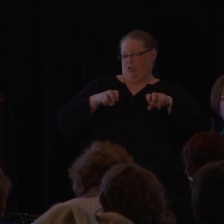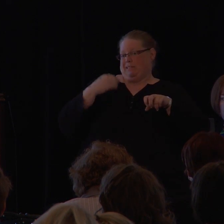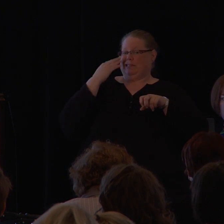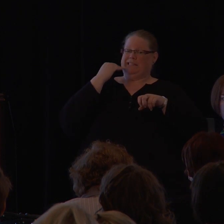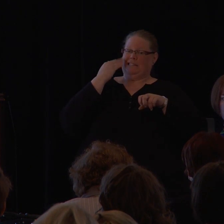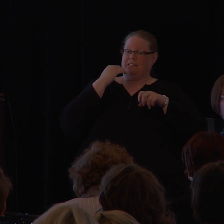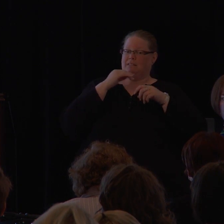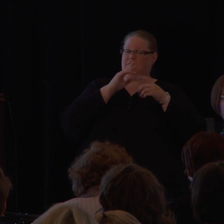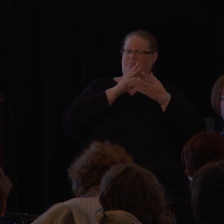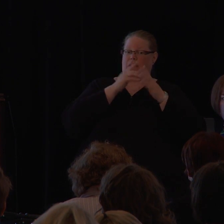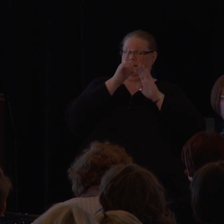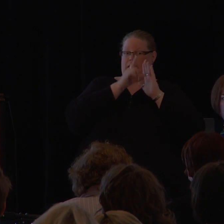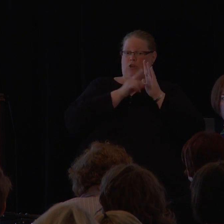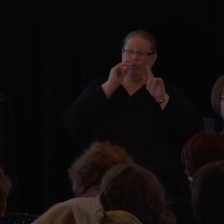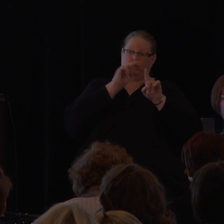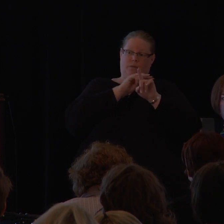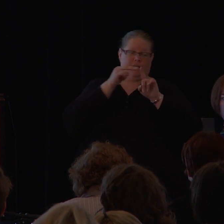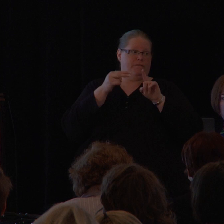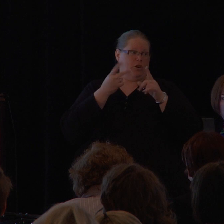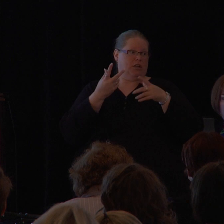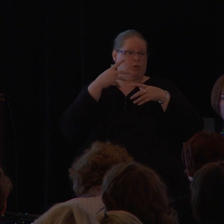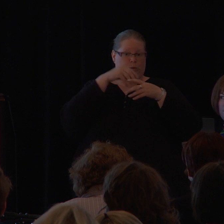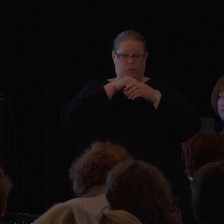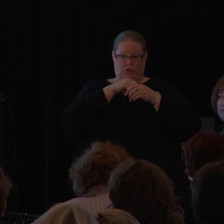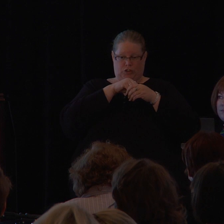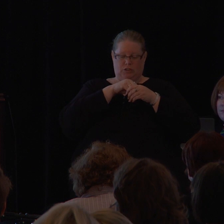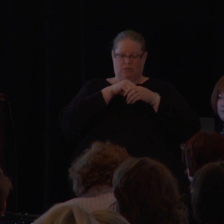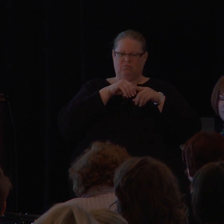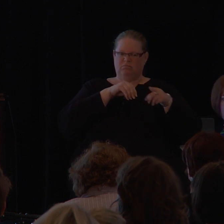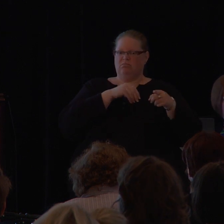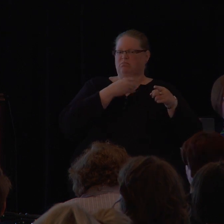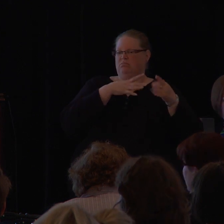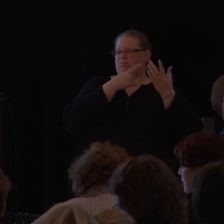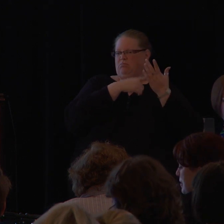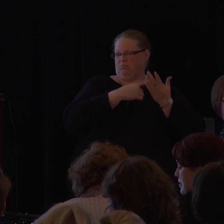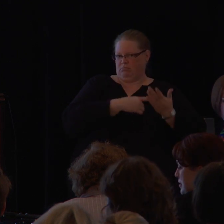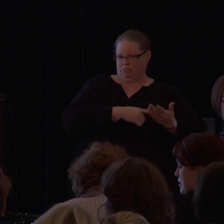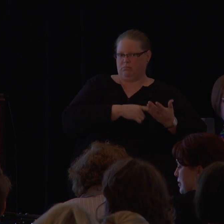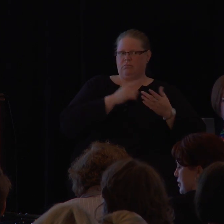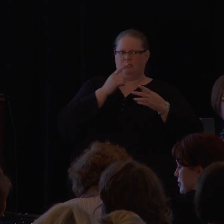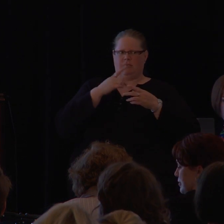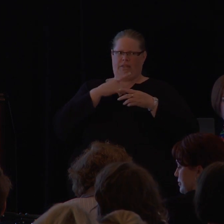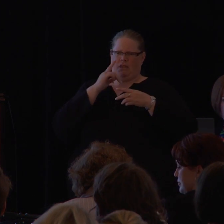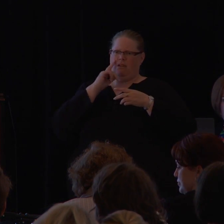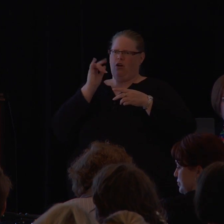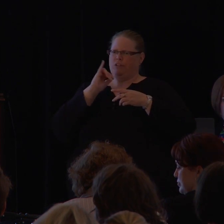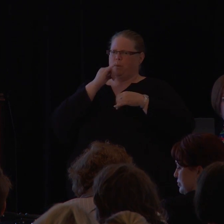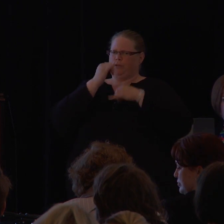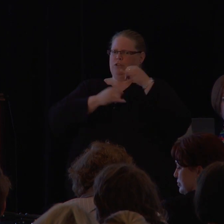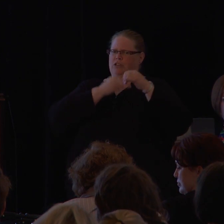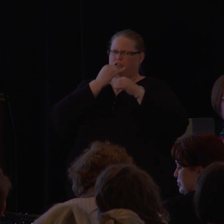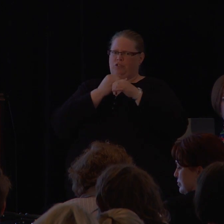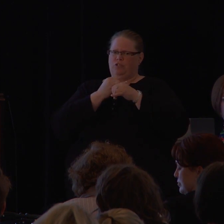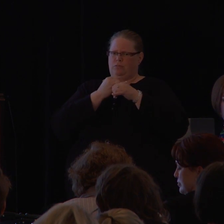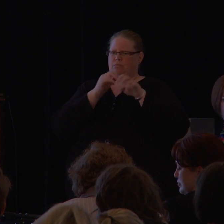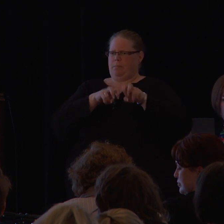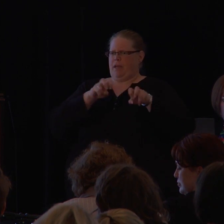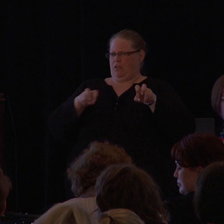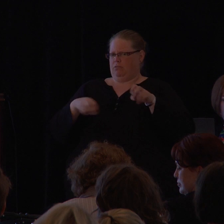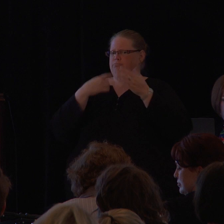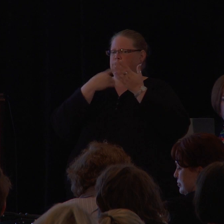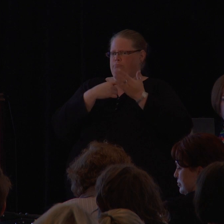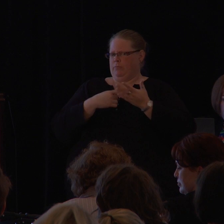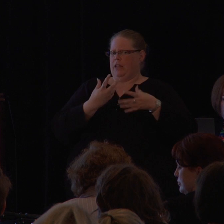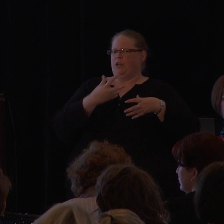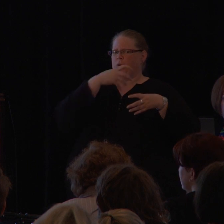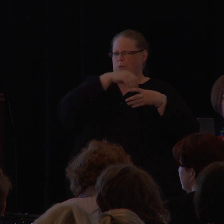chaired on the legal view on education inclusion, and I'm sure was touched on from an international perspective as well. But obviously